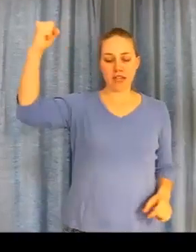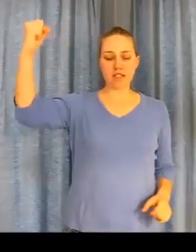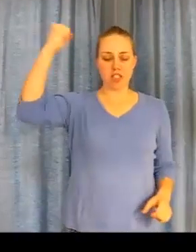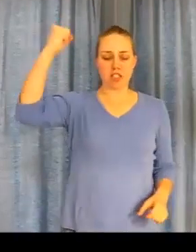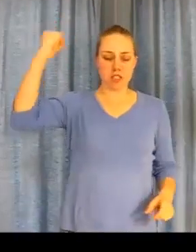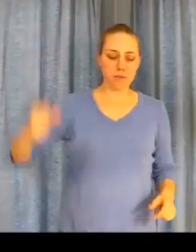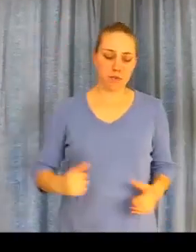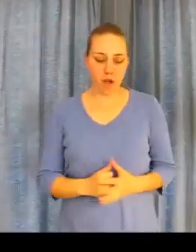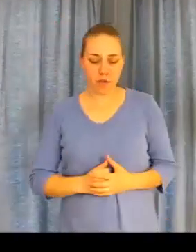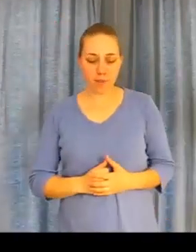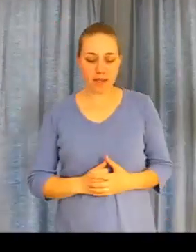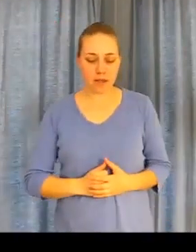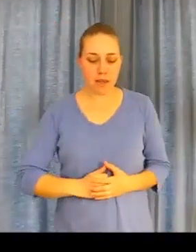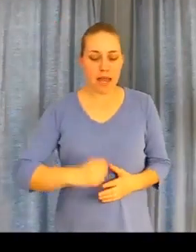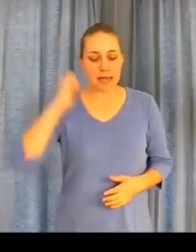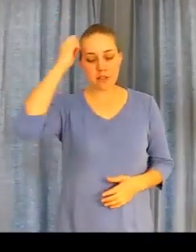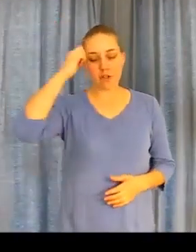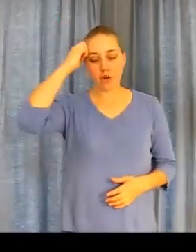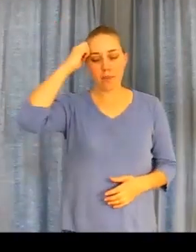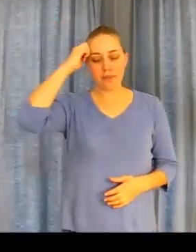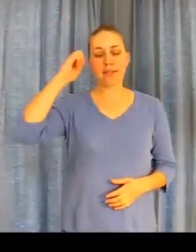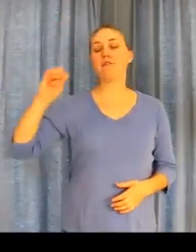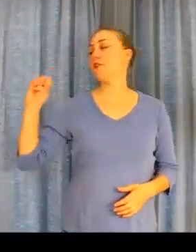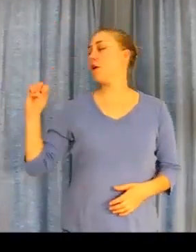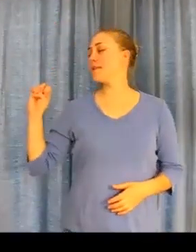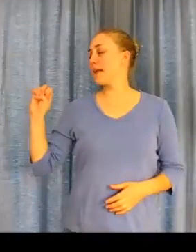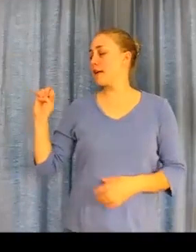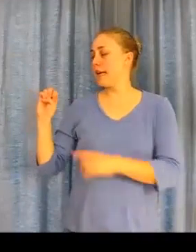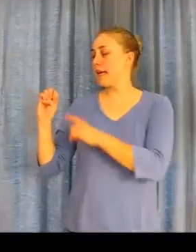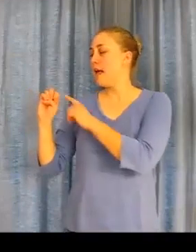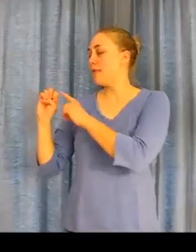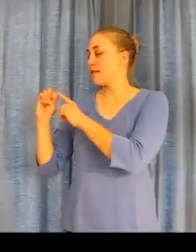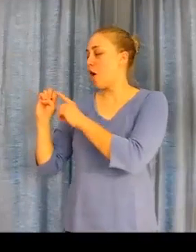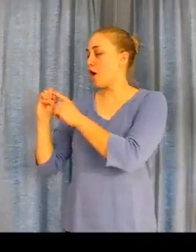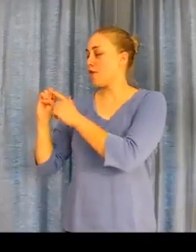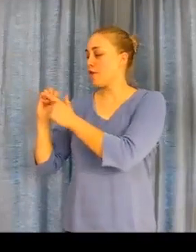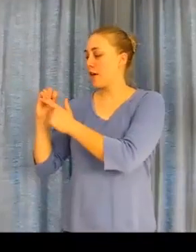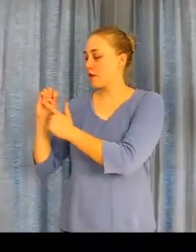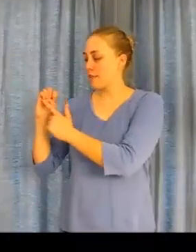fist. Fall of Communism in Eastern Europe. The sign for Europe is the letter E. That's all of your fingertips are